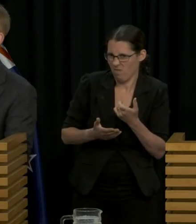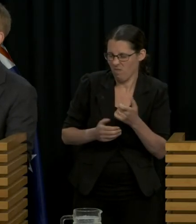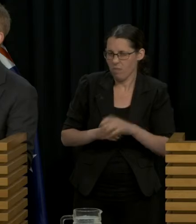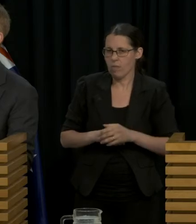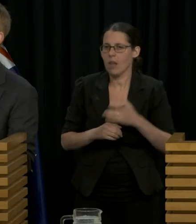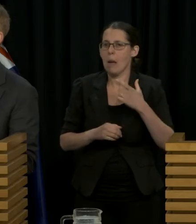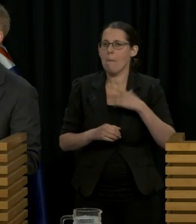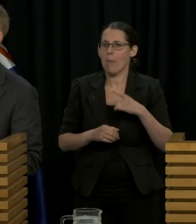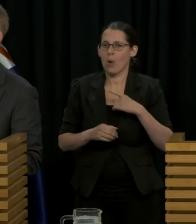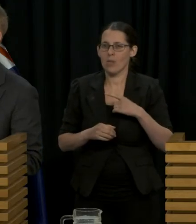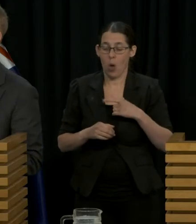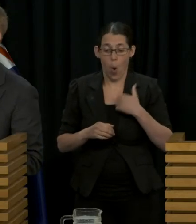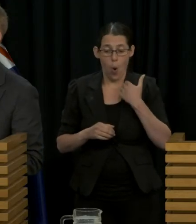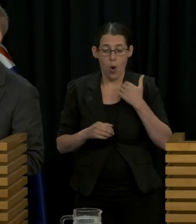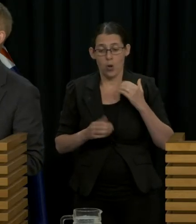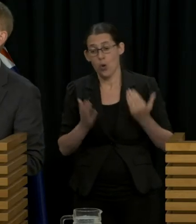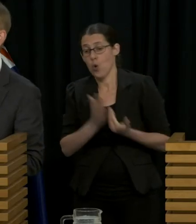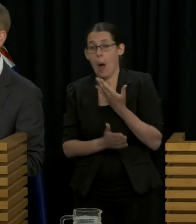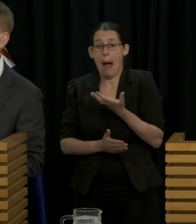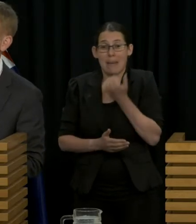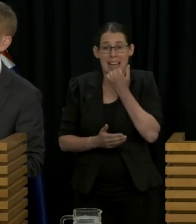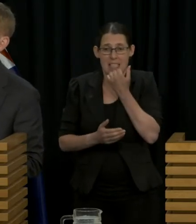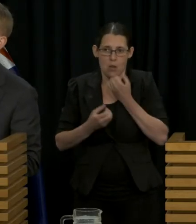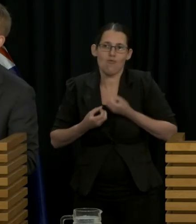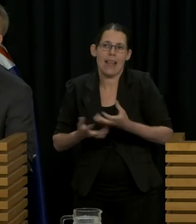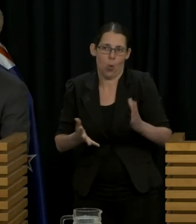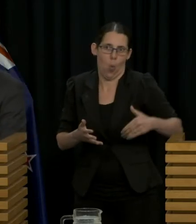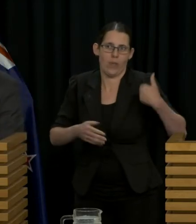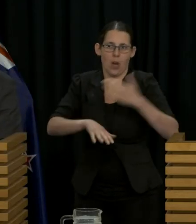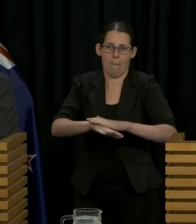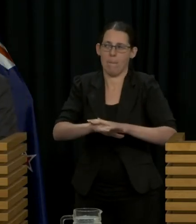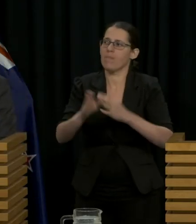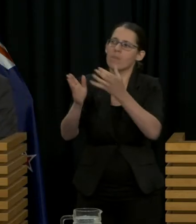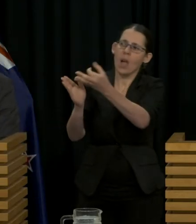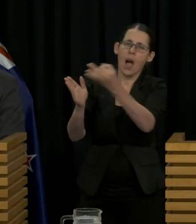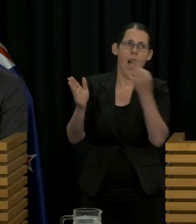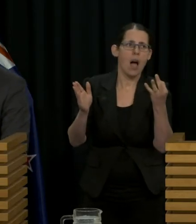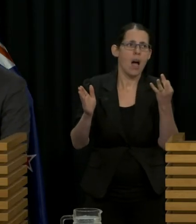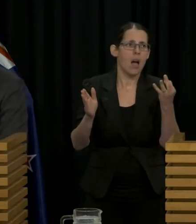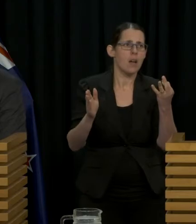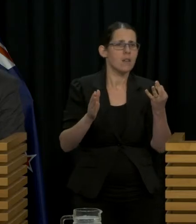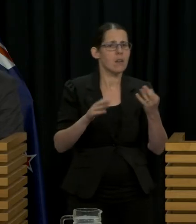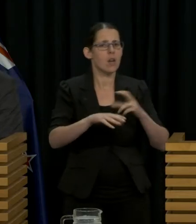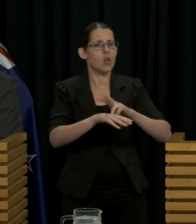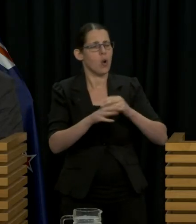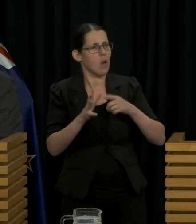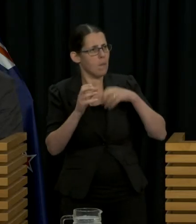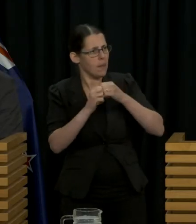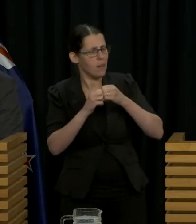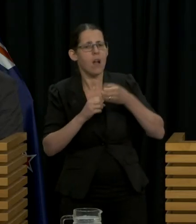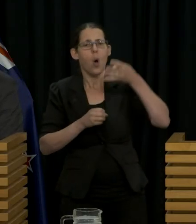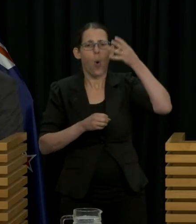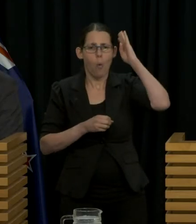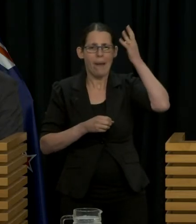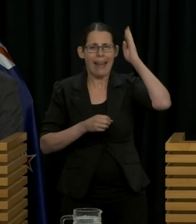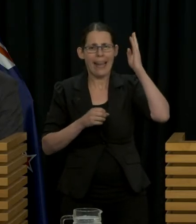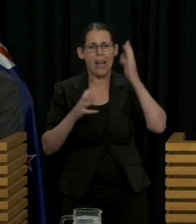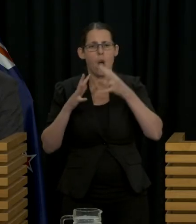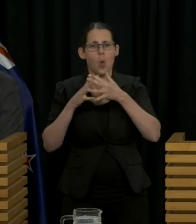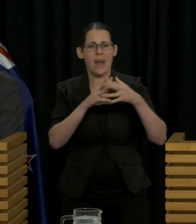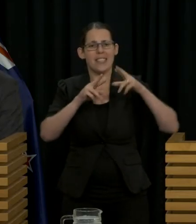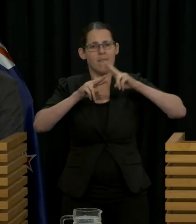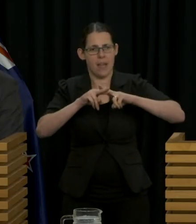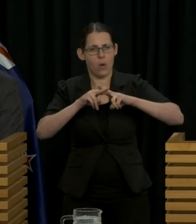because we are releasing new updates all of the time. Winfield, Albany Westfield Farmers is one of the locations of interest. Can you just